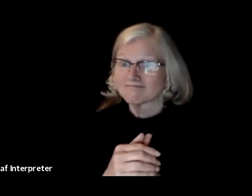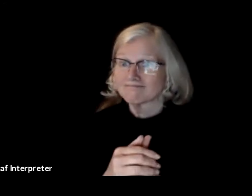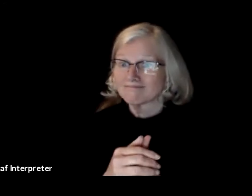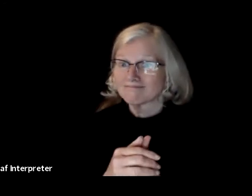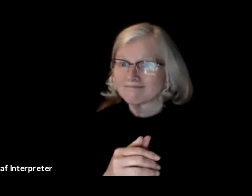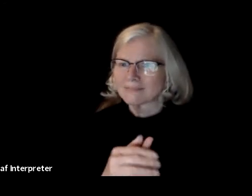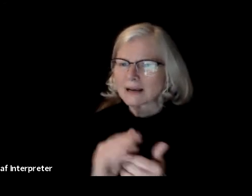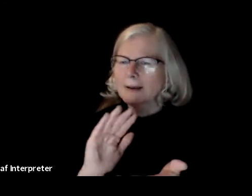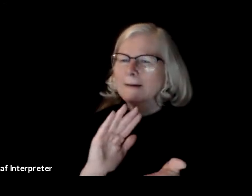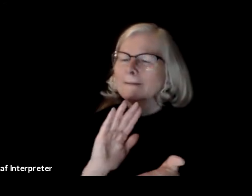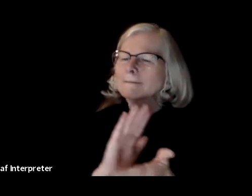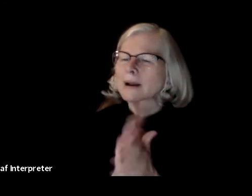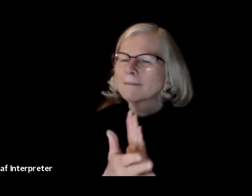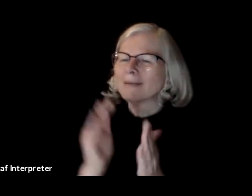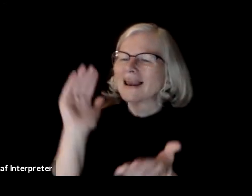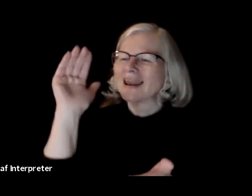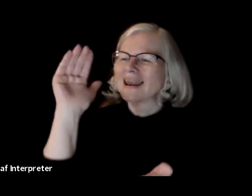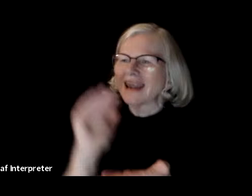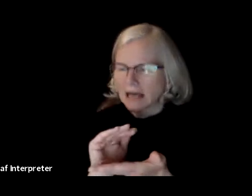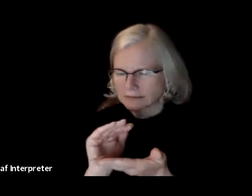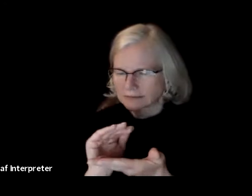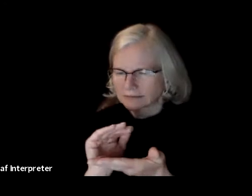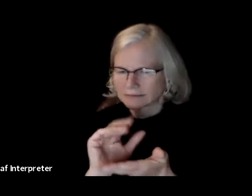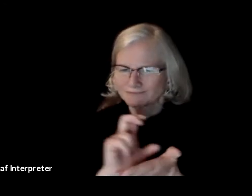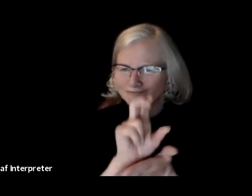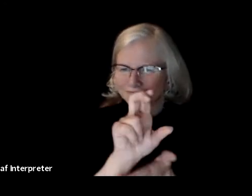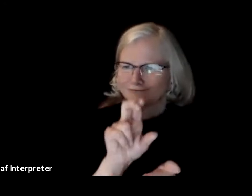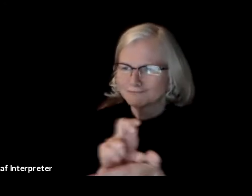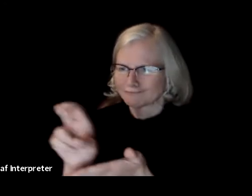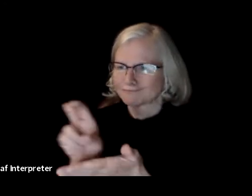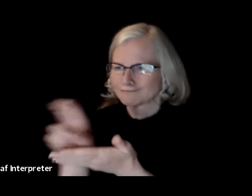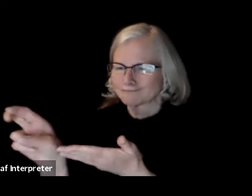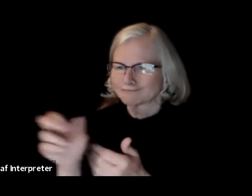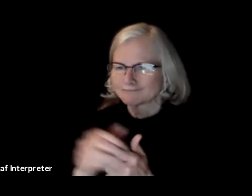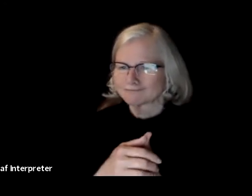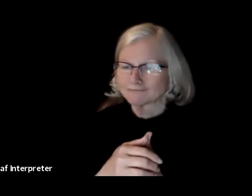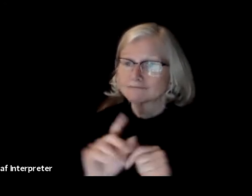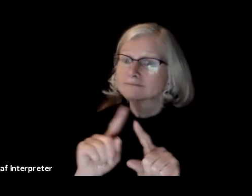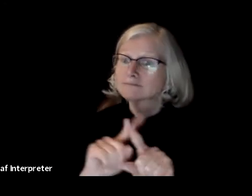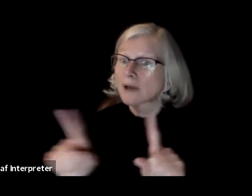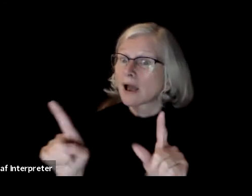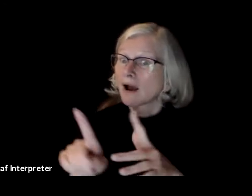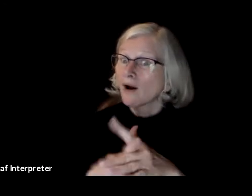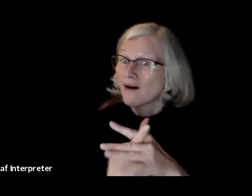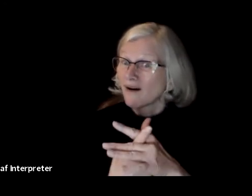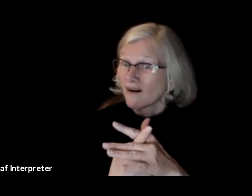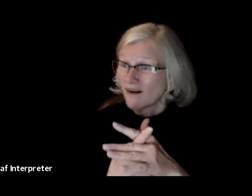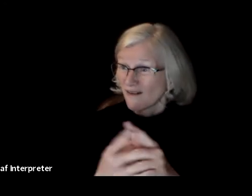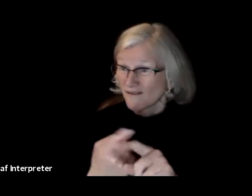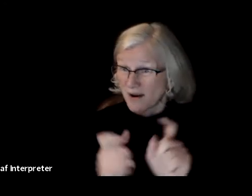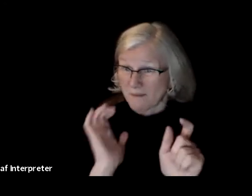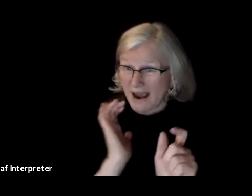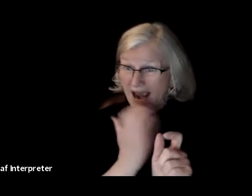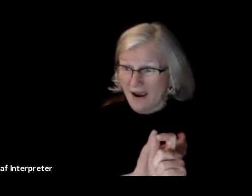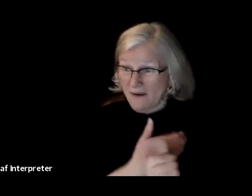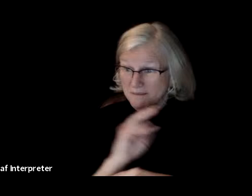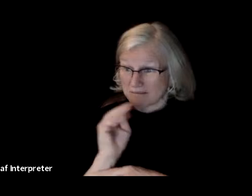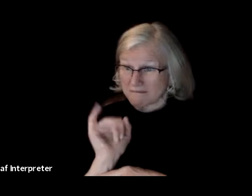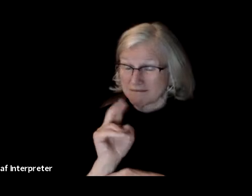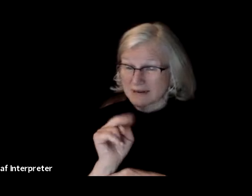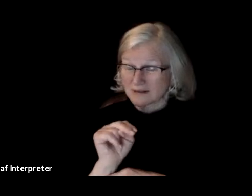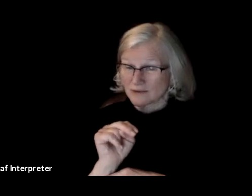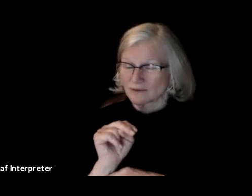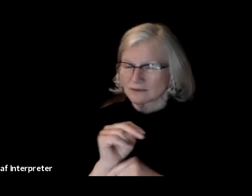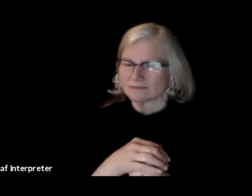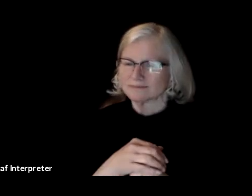our total allocation, but it was originally from our Minnesota allocation. And the only thing I would add, this is